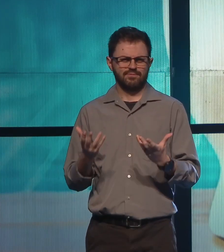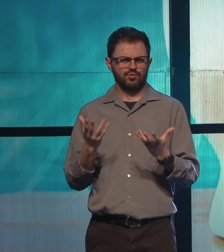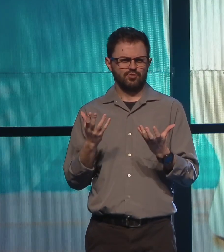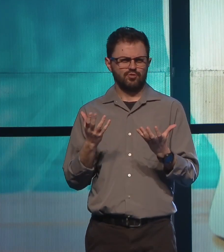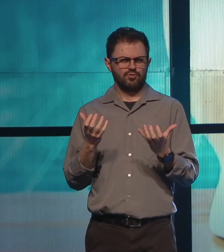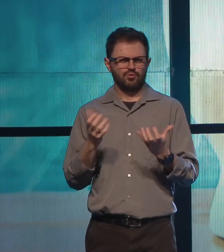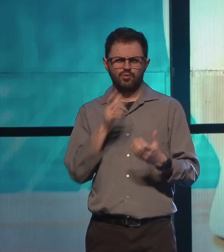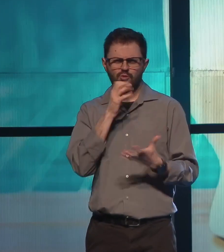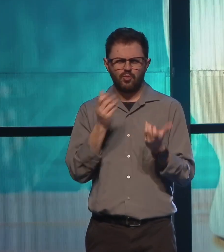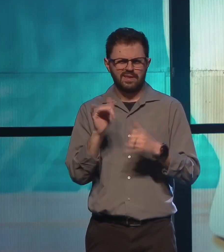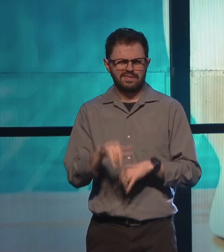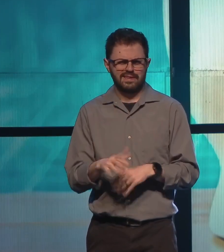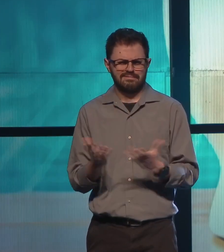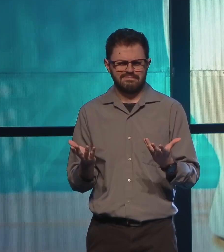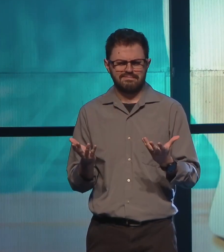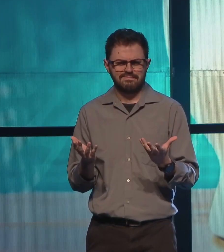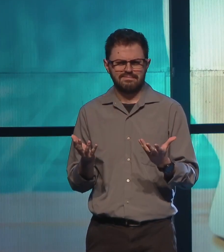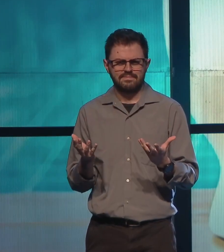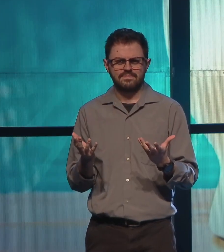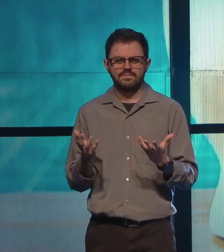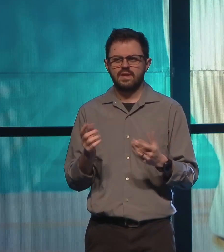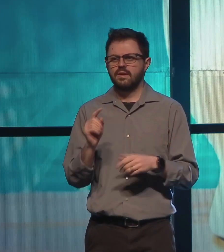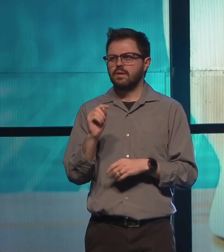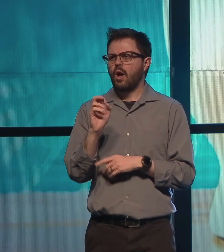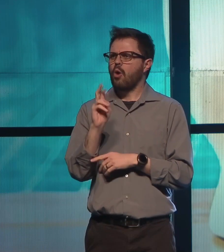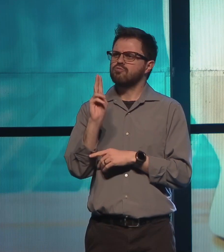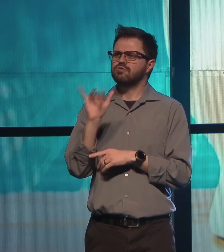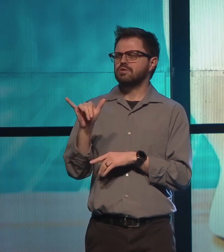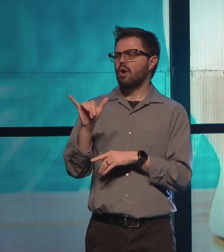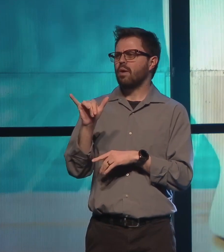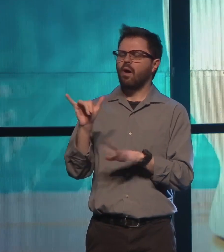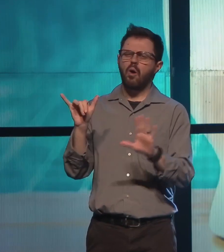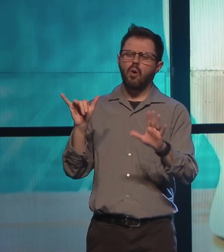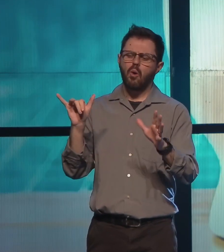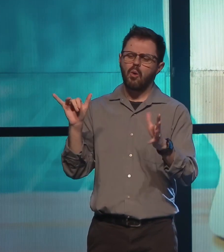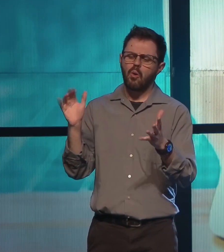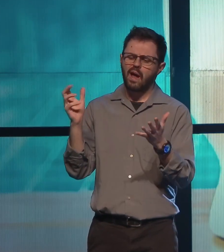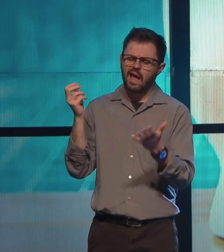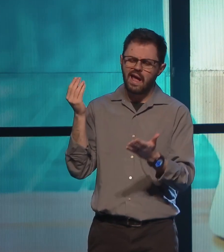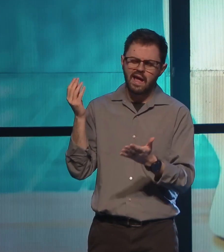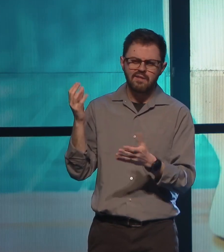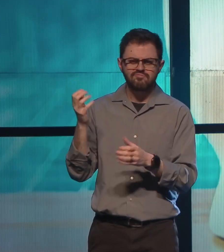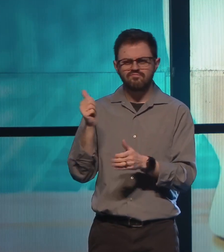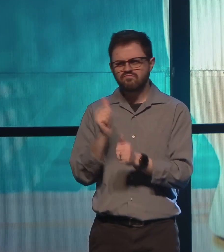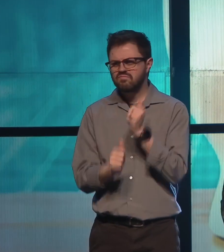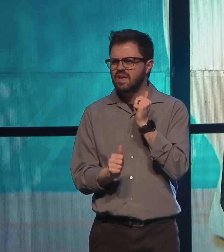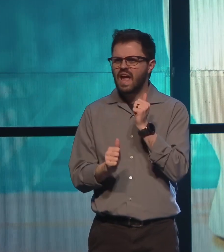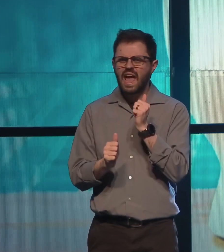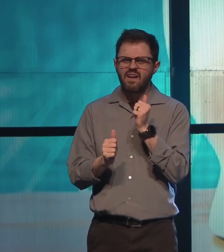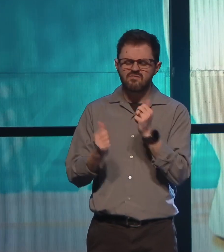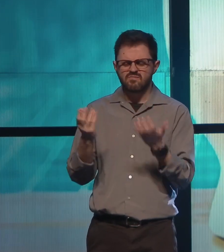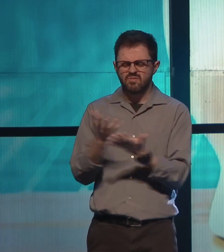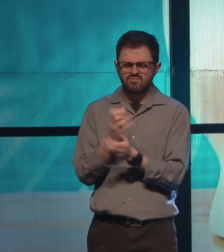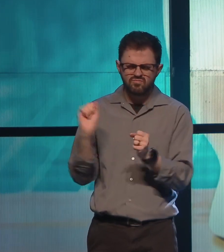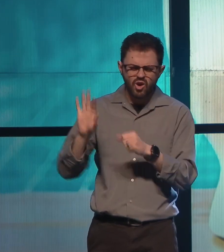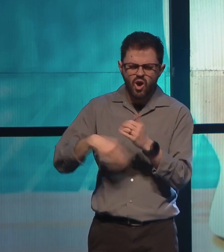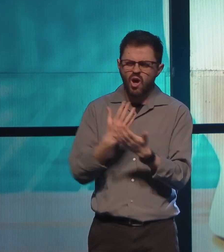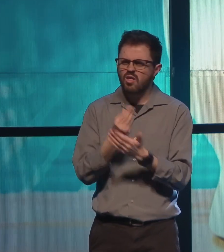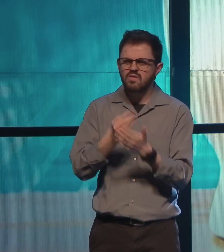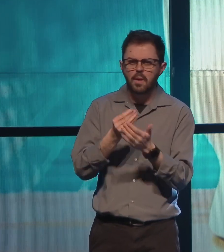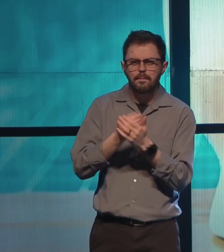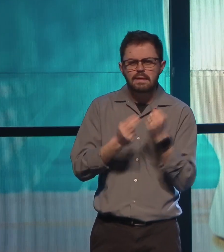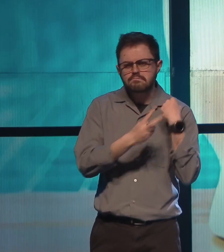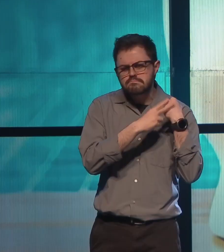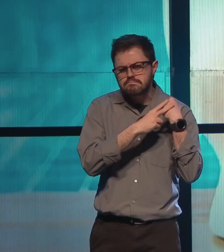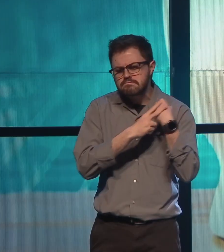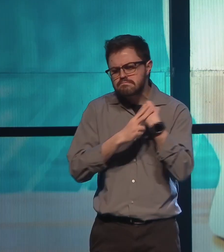Anybody? Tony was just, every little penny he got, he just saved it away and could have helped a